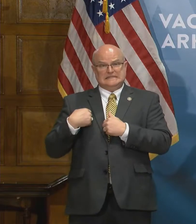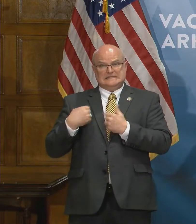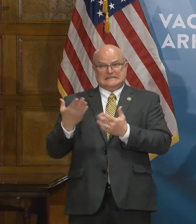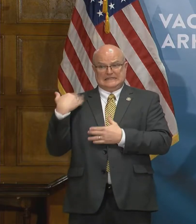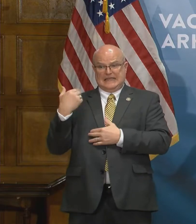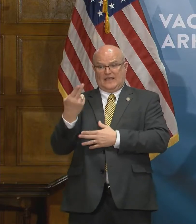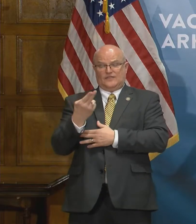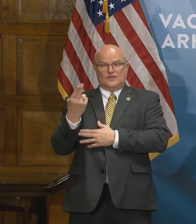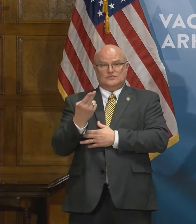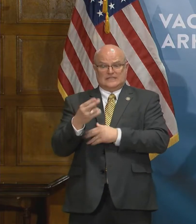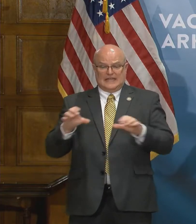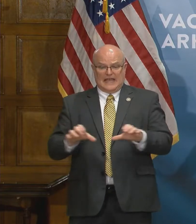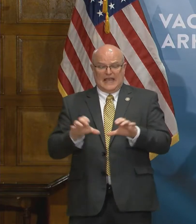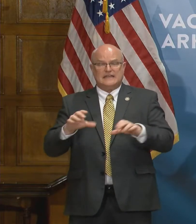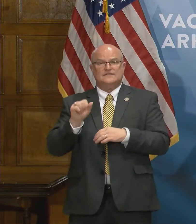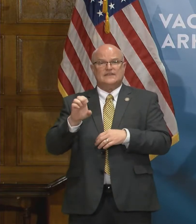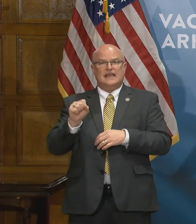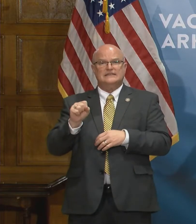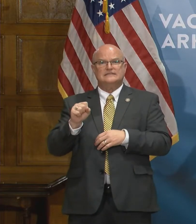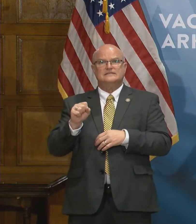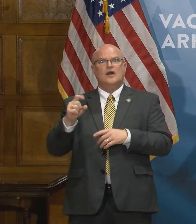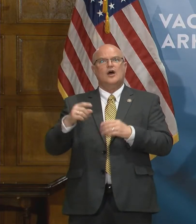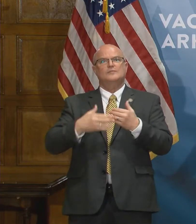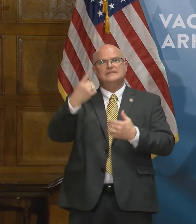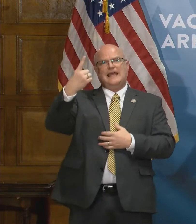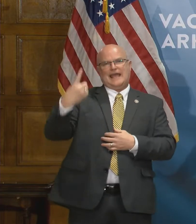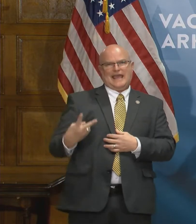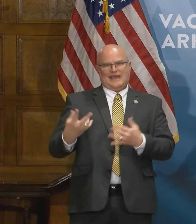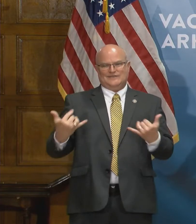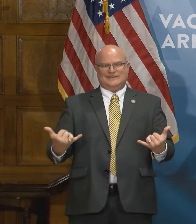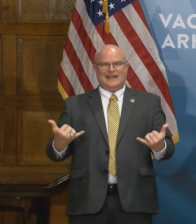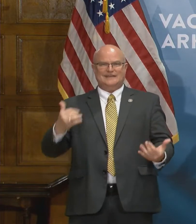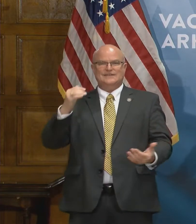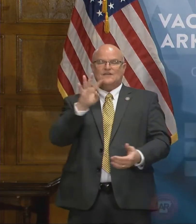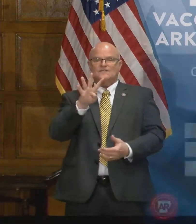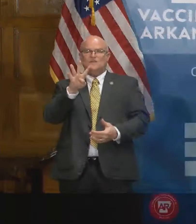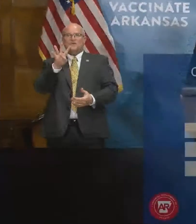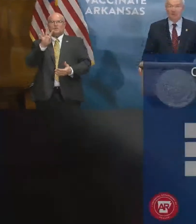last Thursday, active cases have been cut in half. From